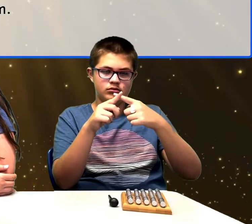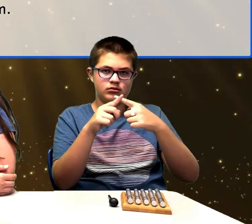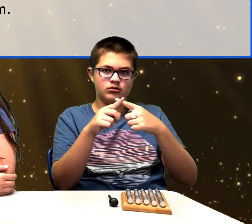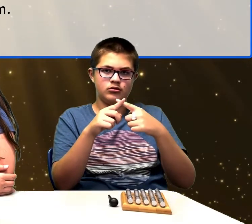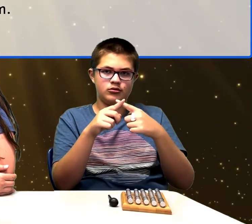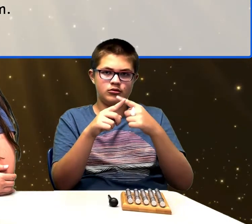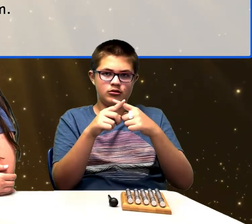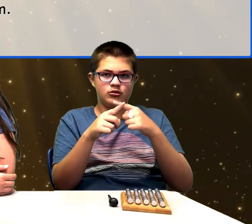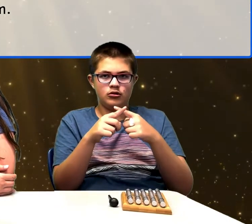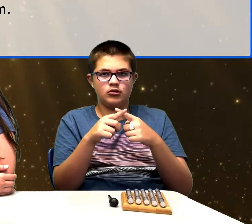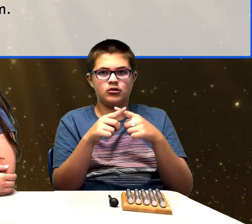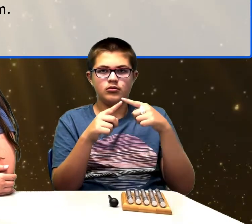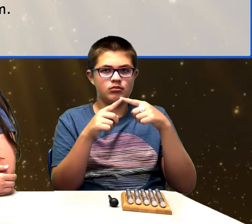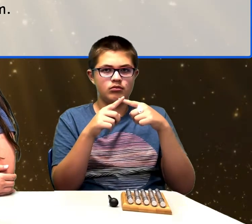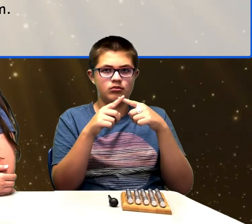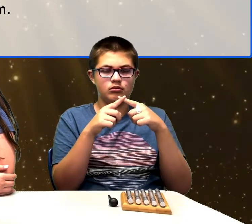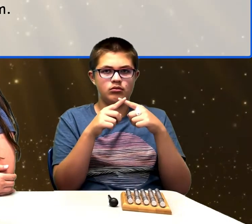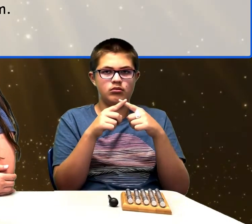positivity,